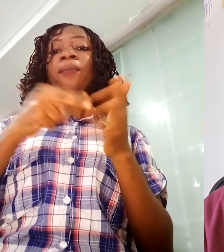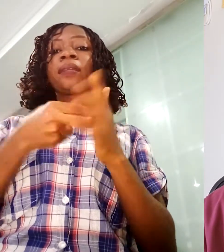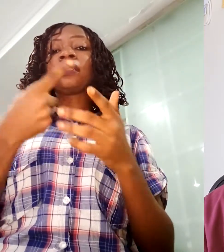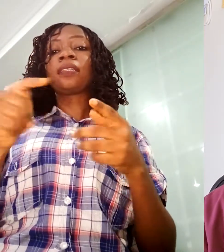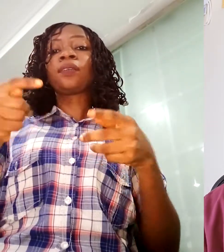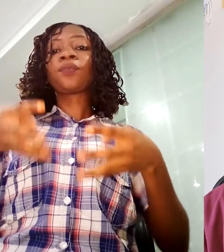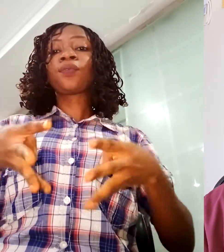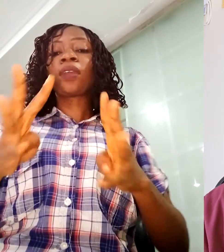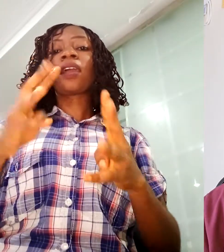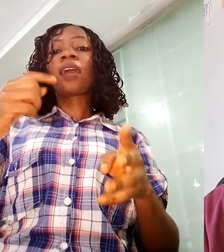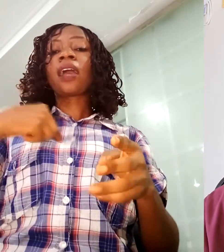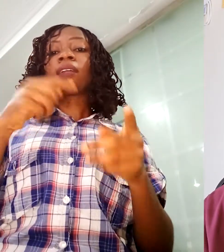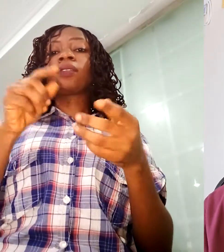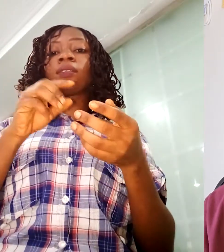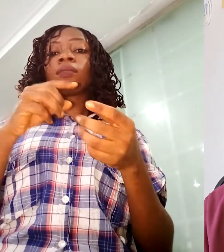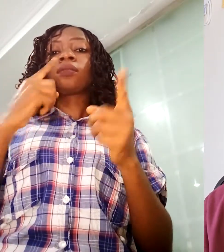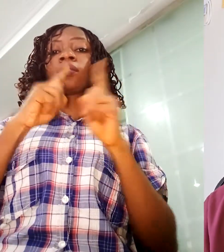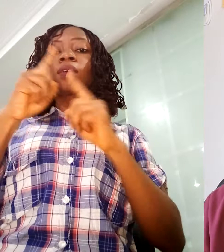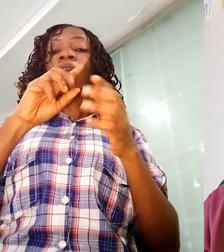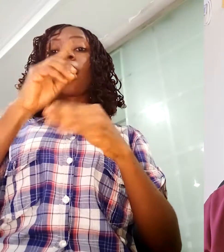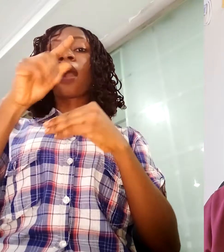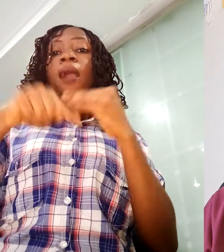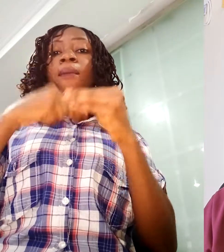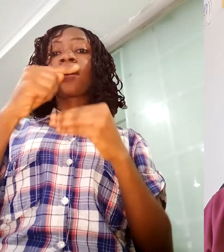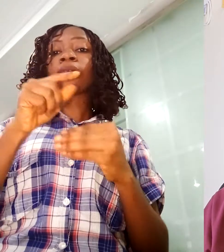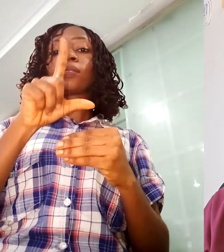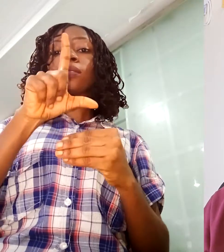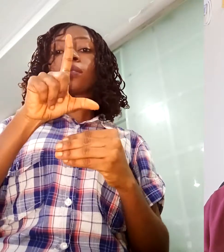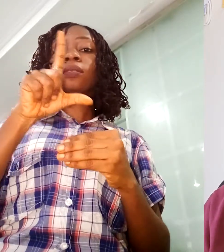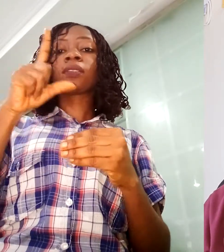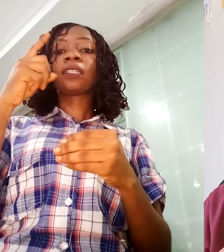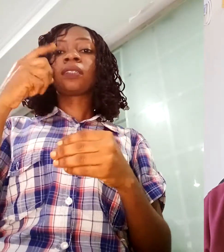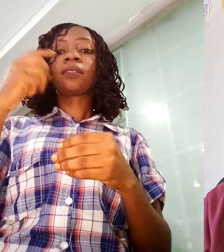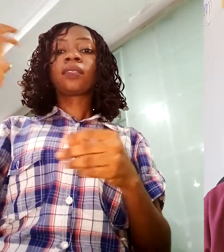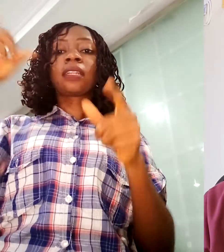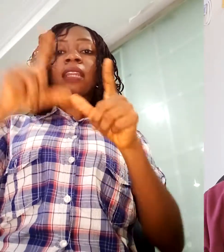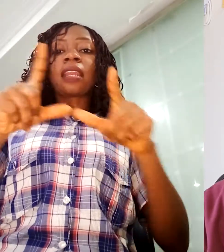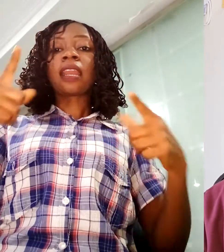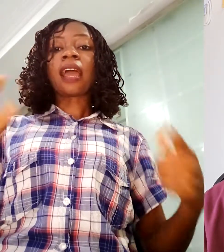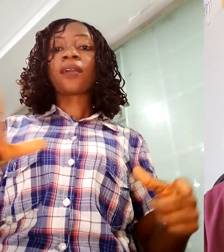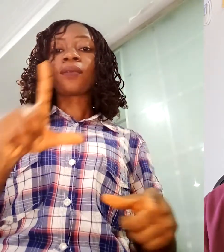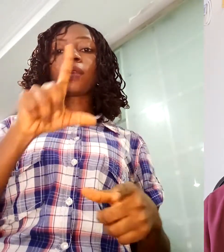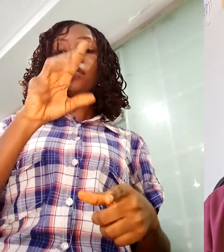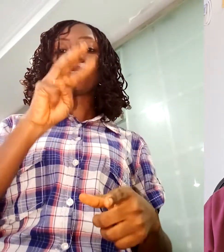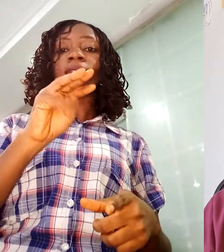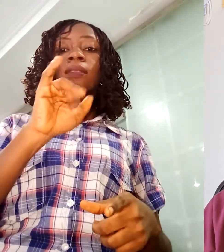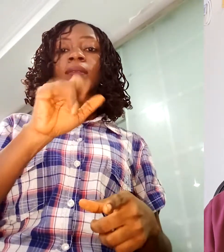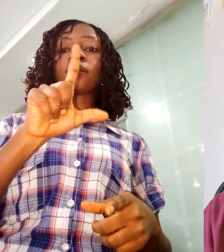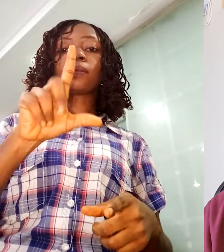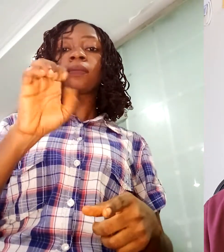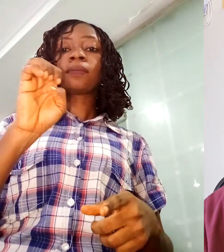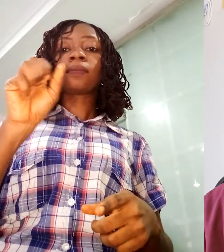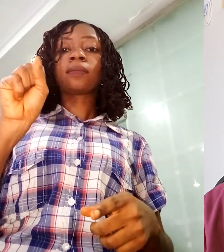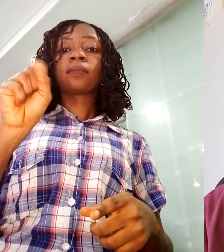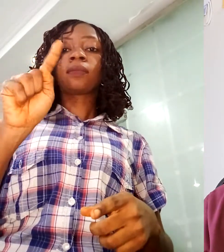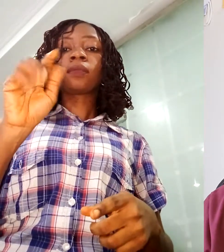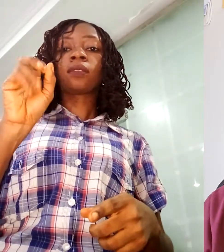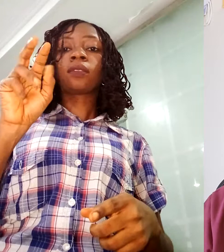talk about those linguistic milestones that the child kind of is expected to